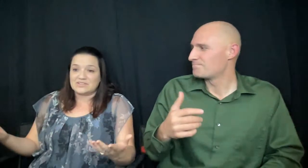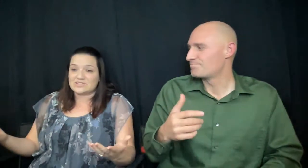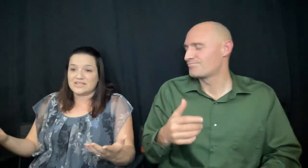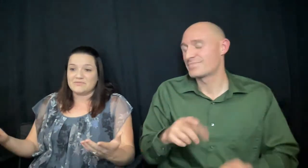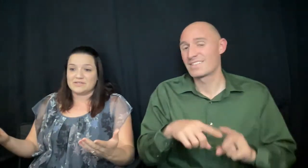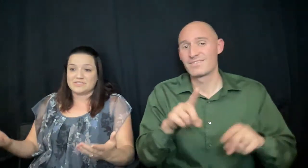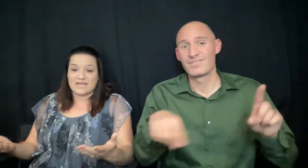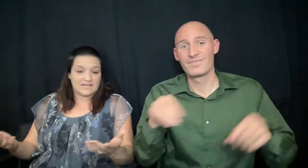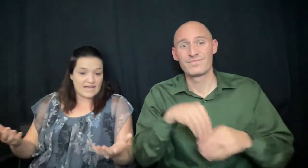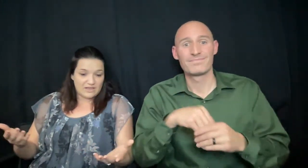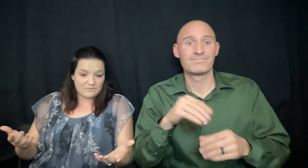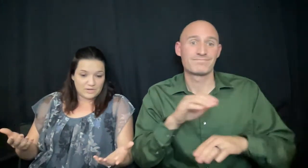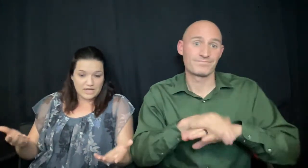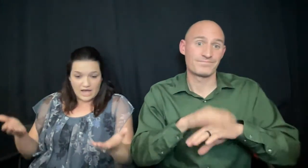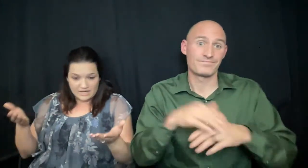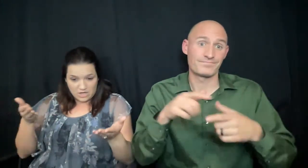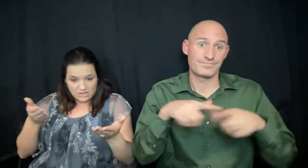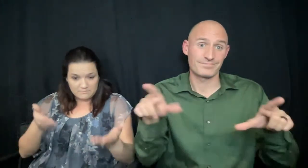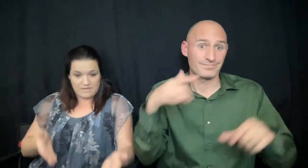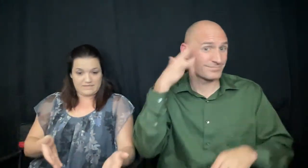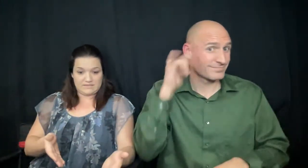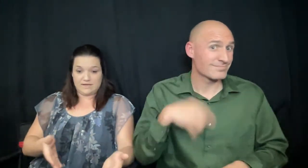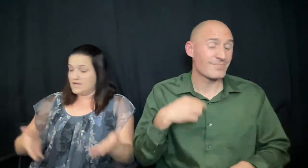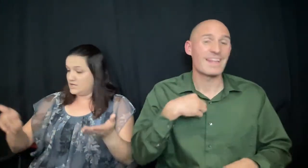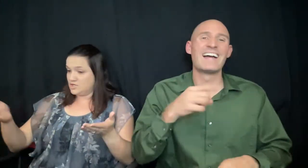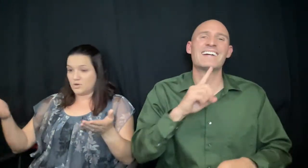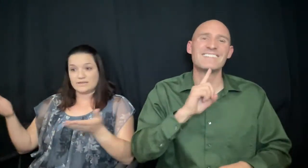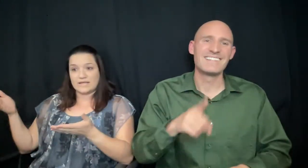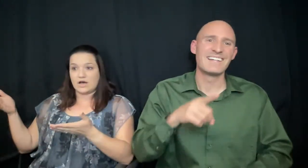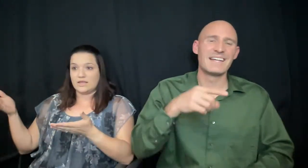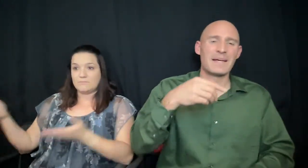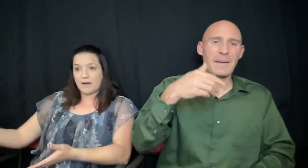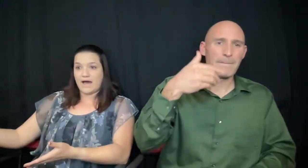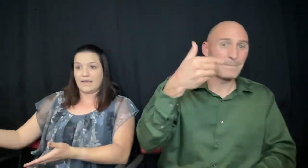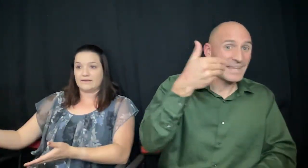English language. In California, I call it pizza. In New York, they call it pie.